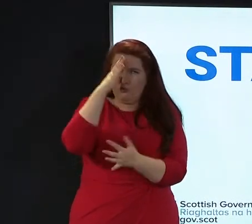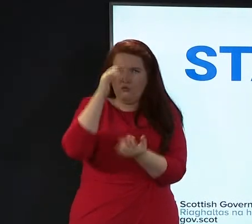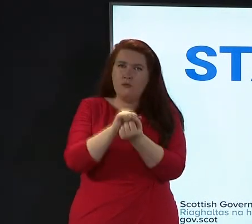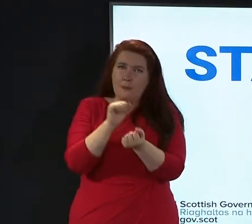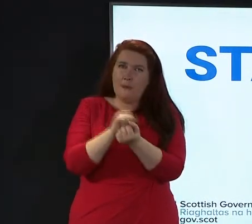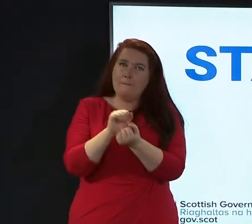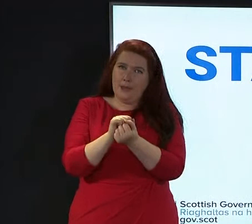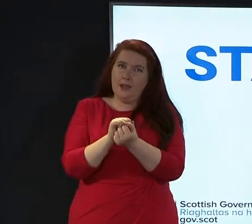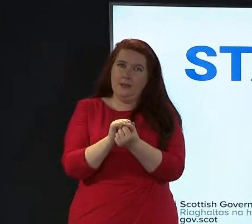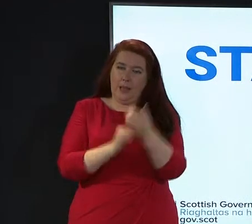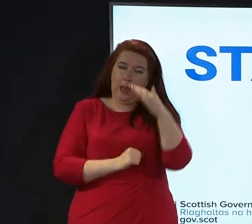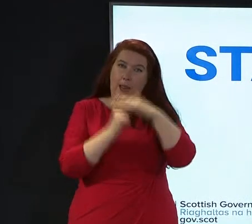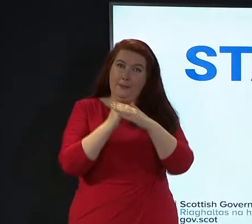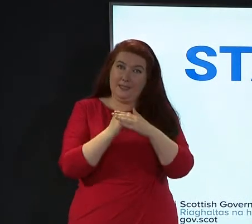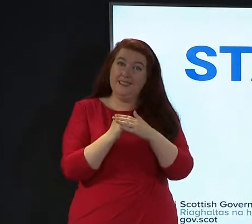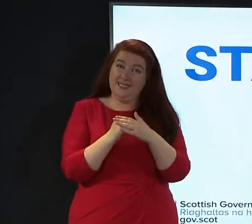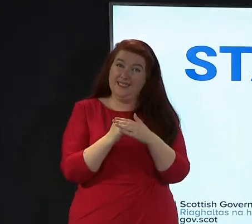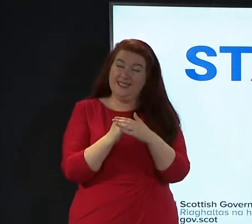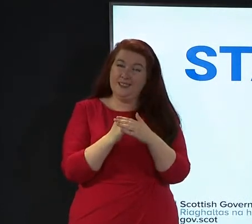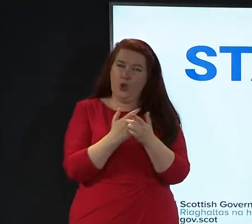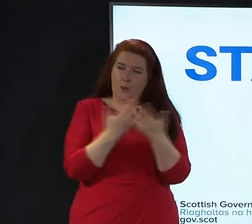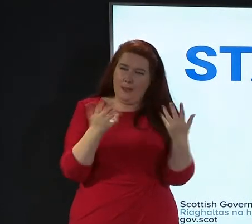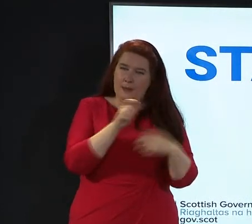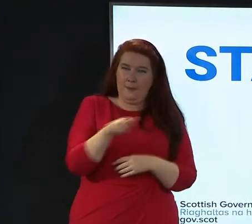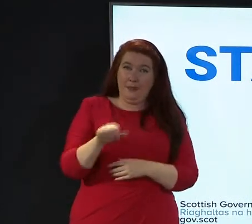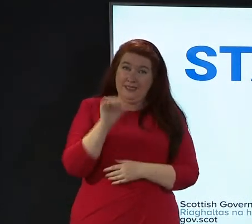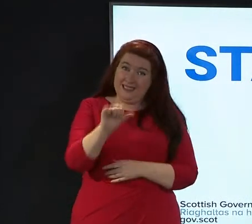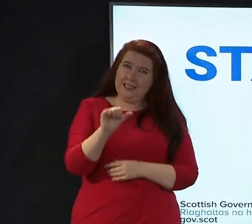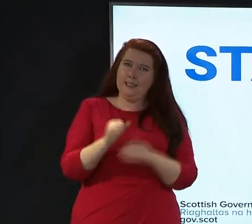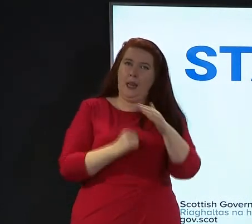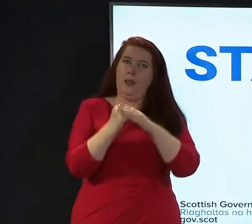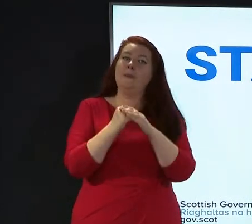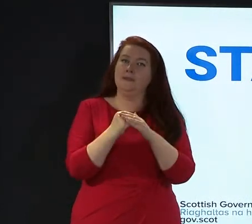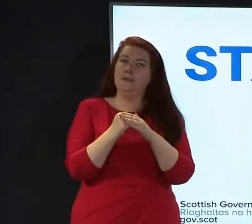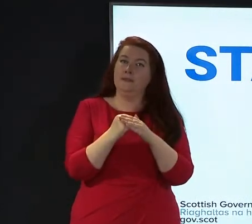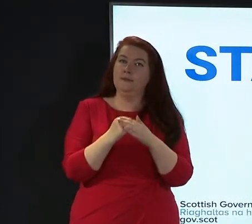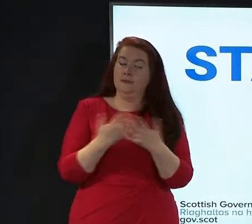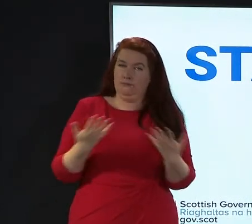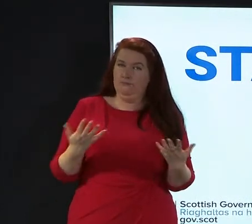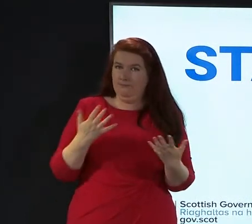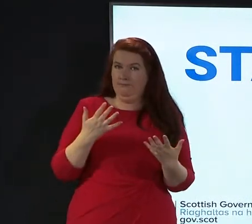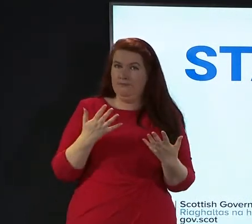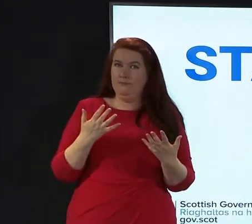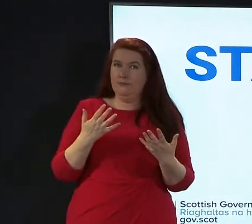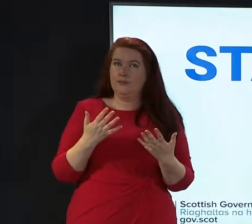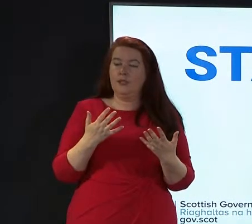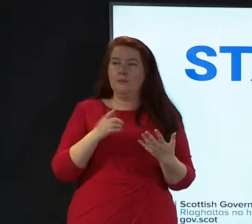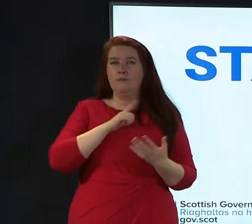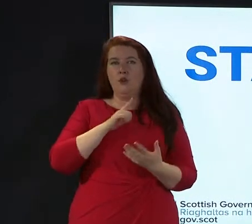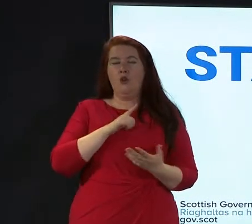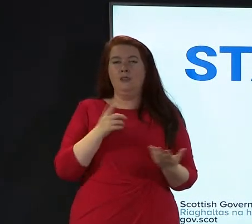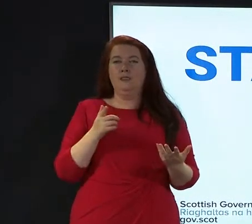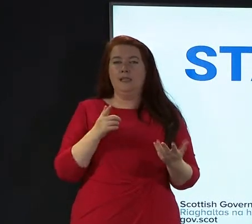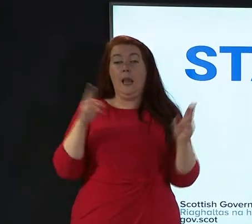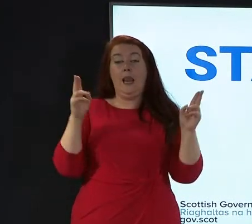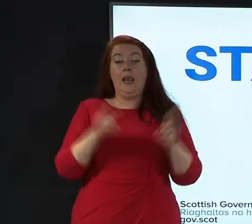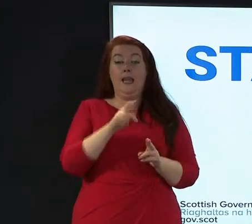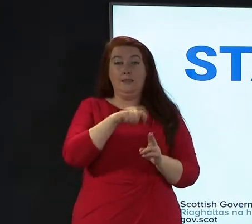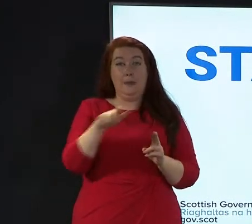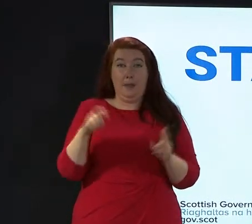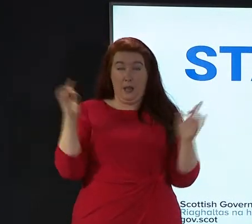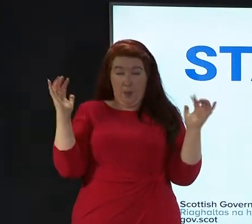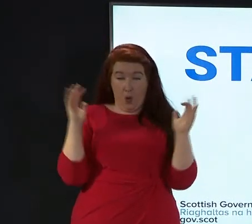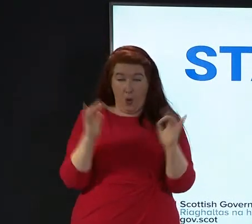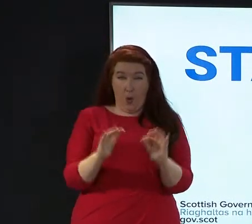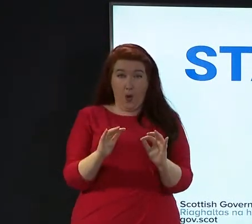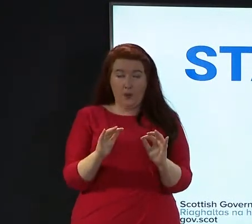remember the limits, the household and overall number of people. Because the fewer households we're bringing